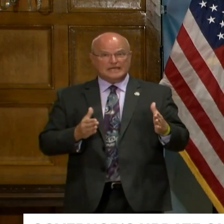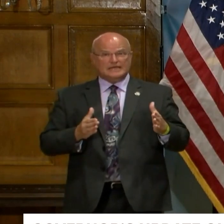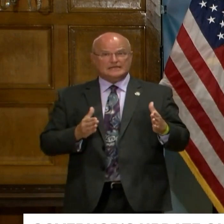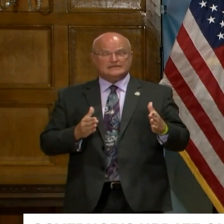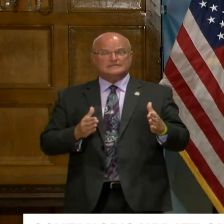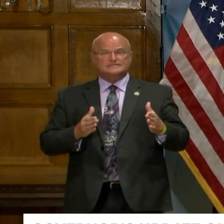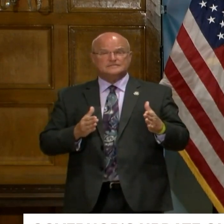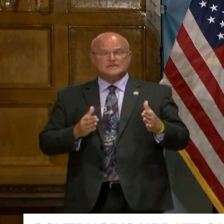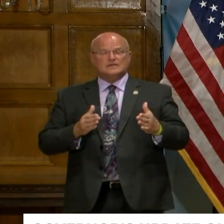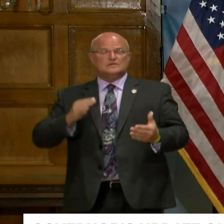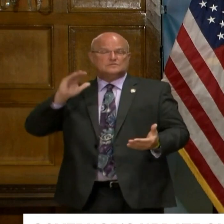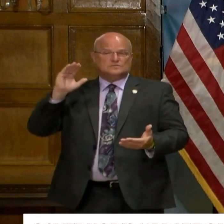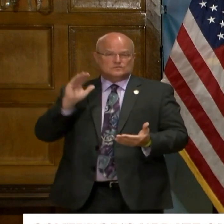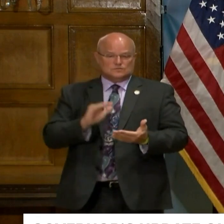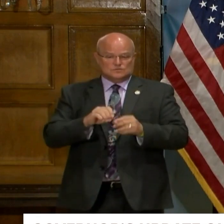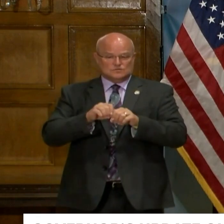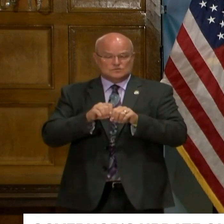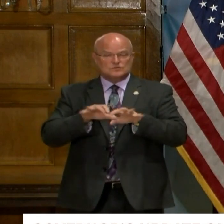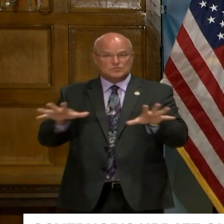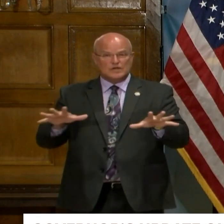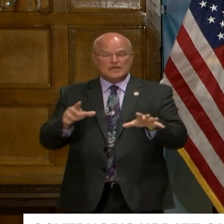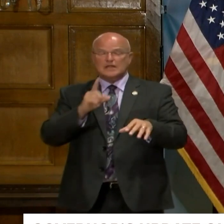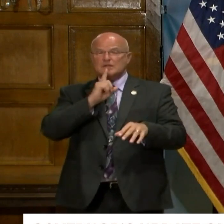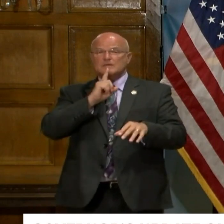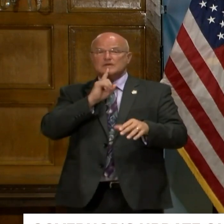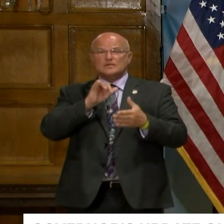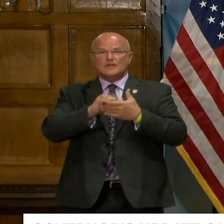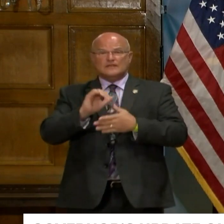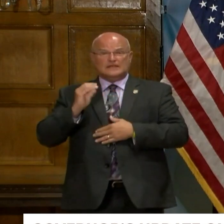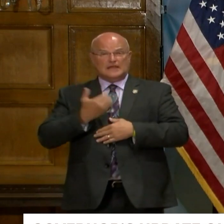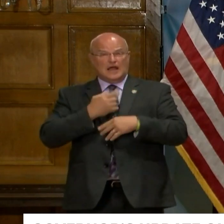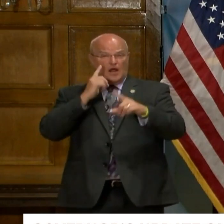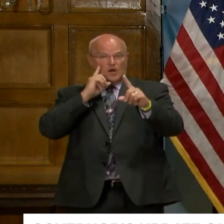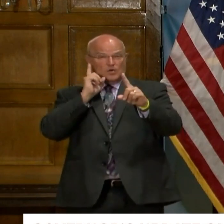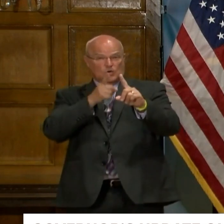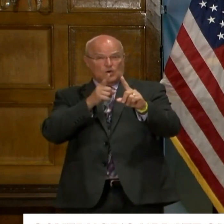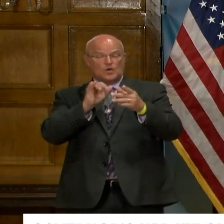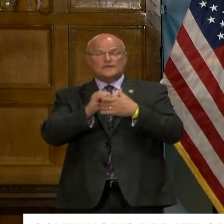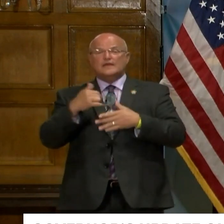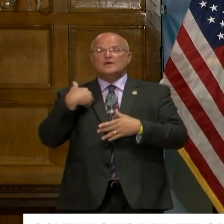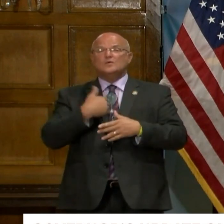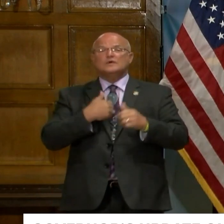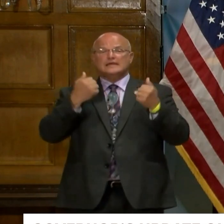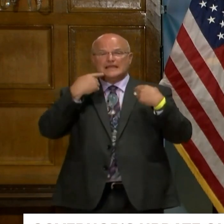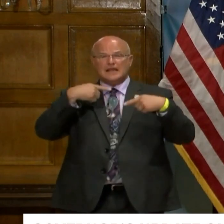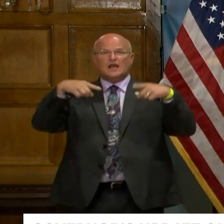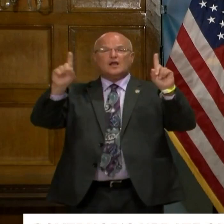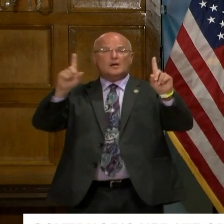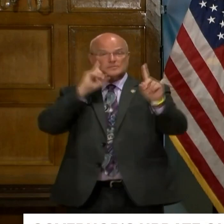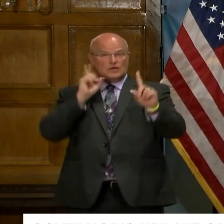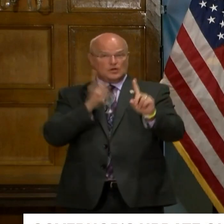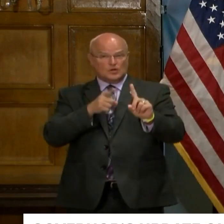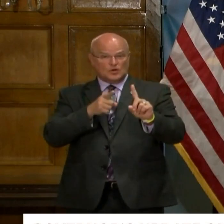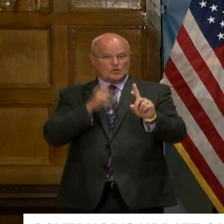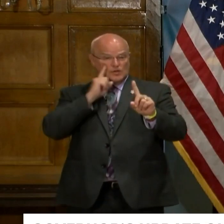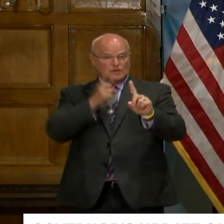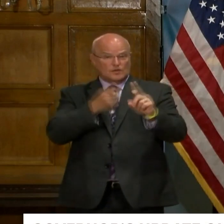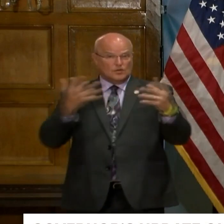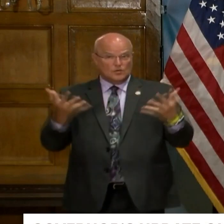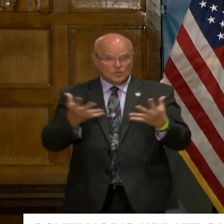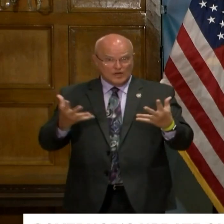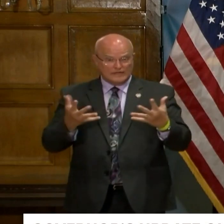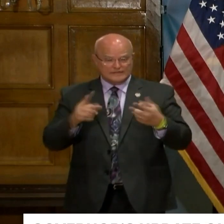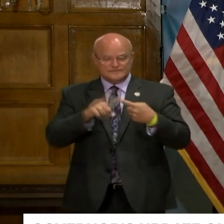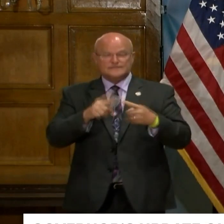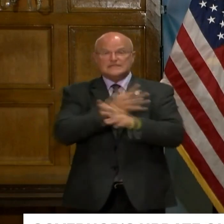on reducing the spread and making sure, as our goal is, that we can accomplish our goal. And our goal is to